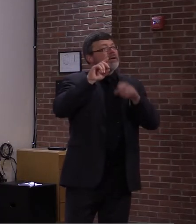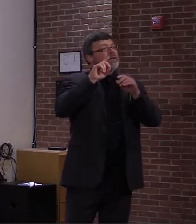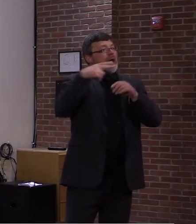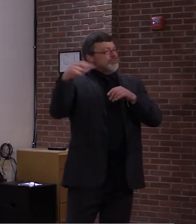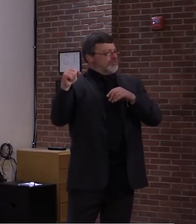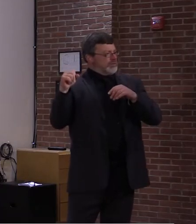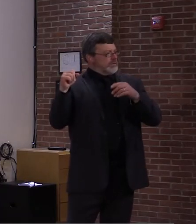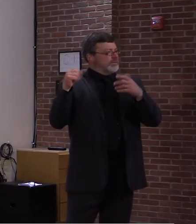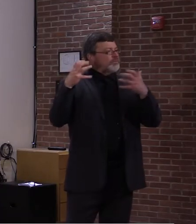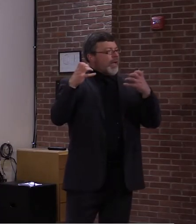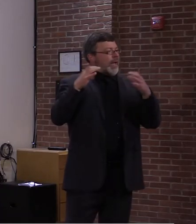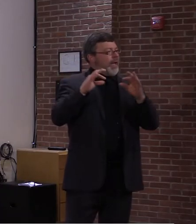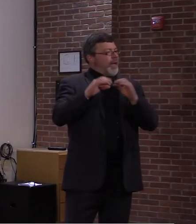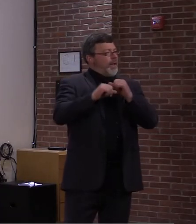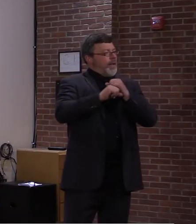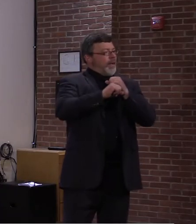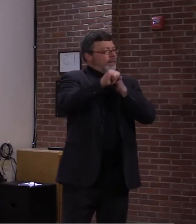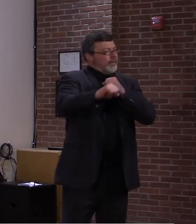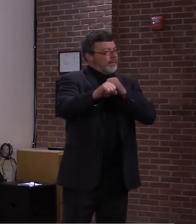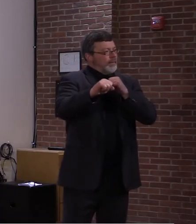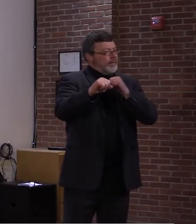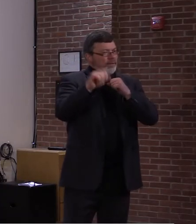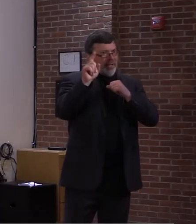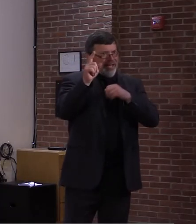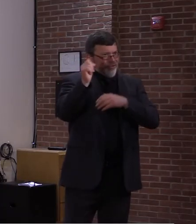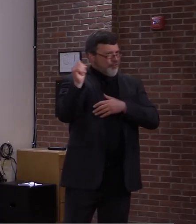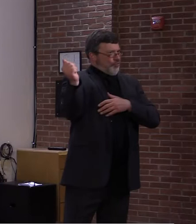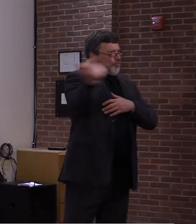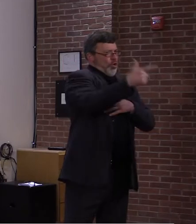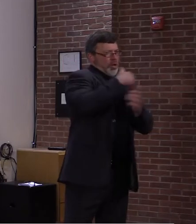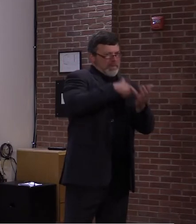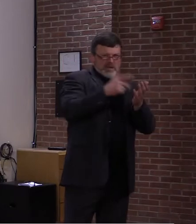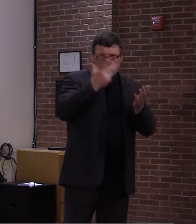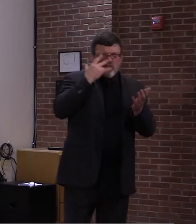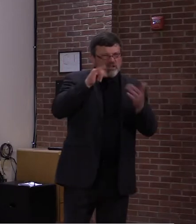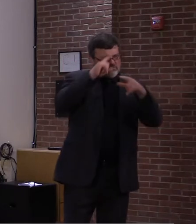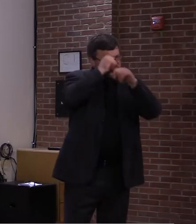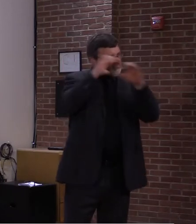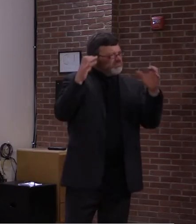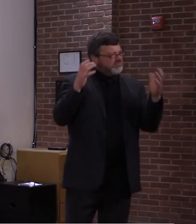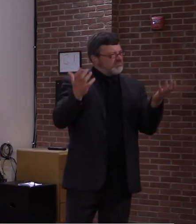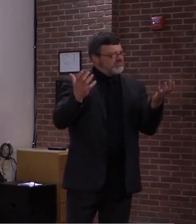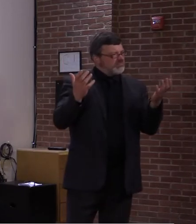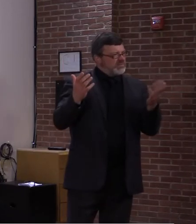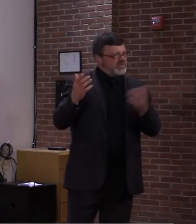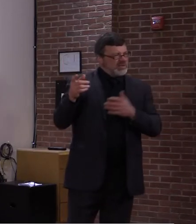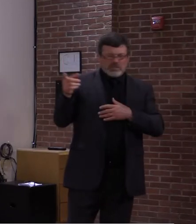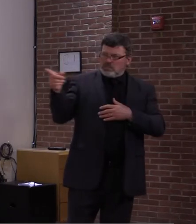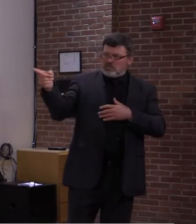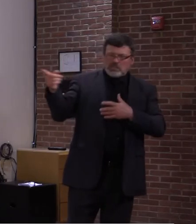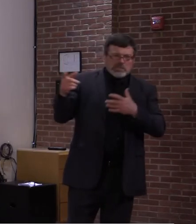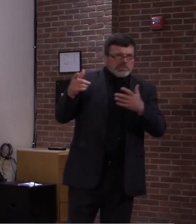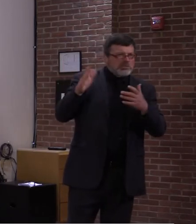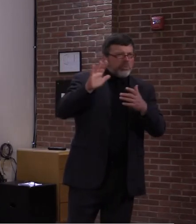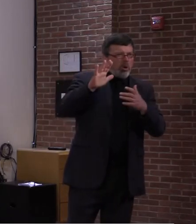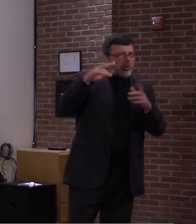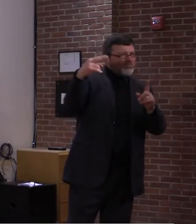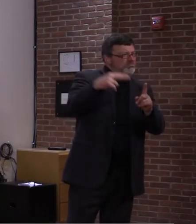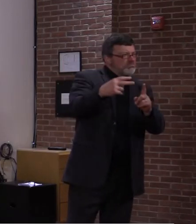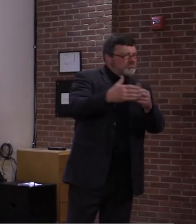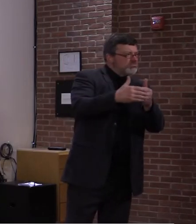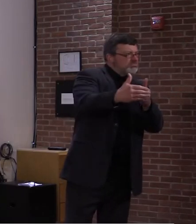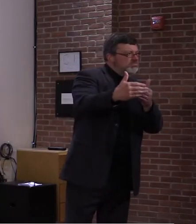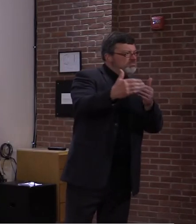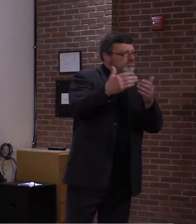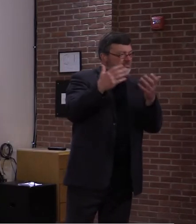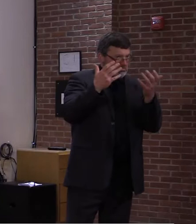don't know if that's gone through or been finally approved yet, but what are you hoping to see over the next couple of years in terms of healthcare reform? Yeah,